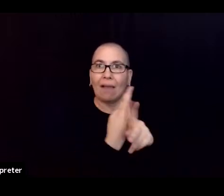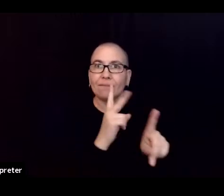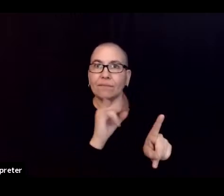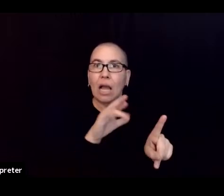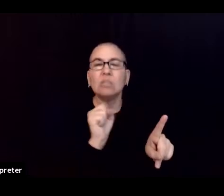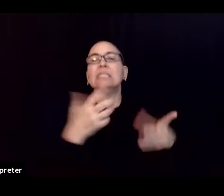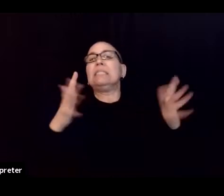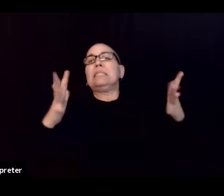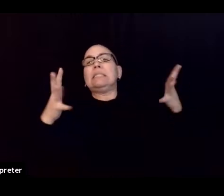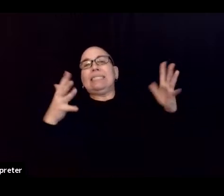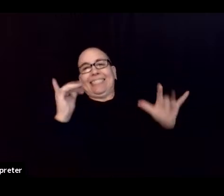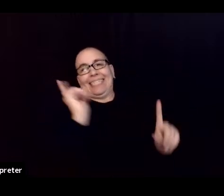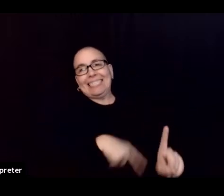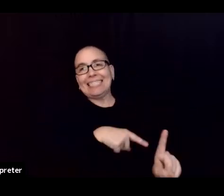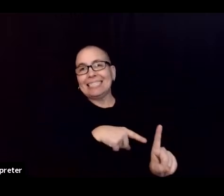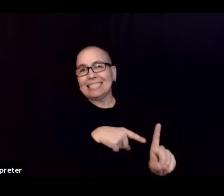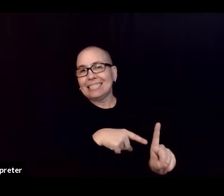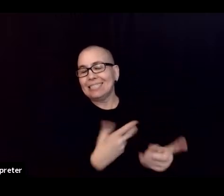Thank you.